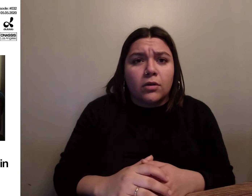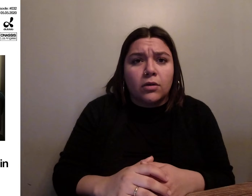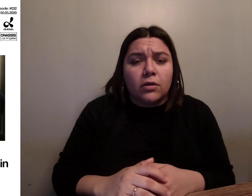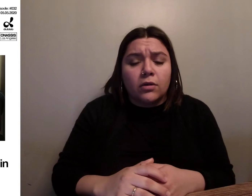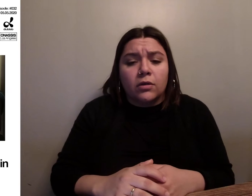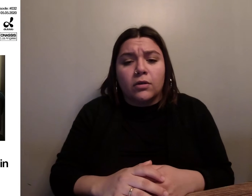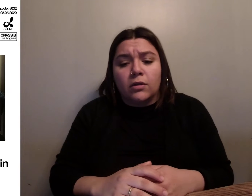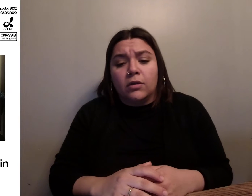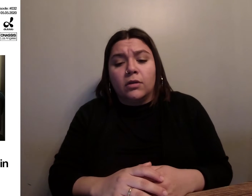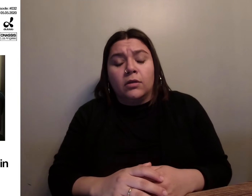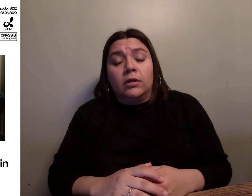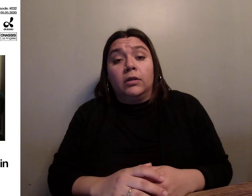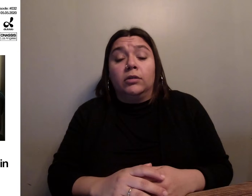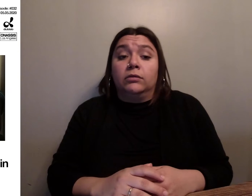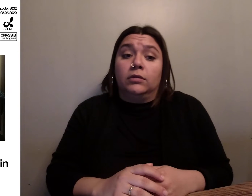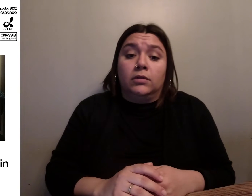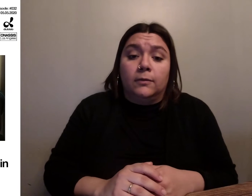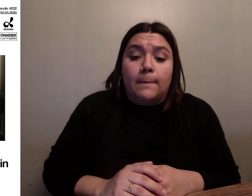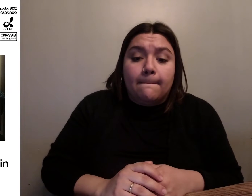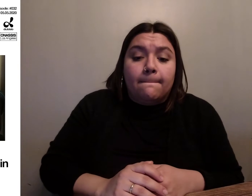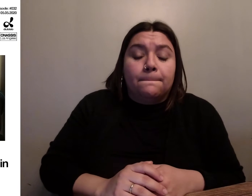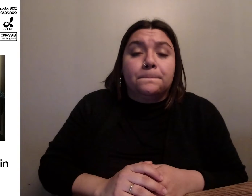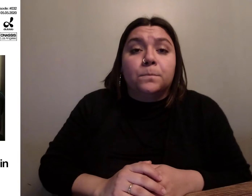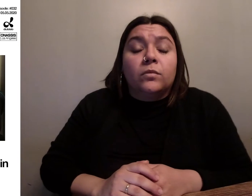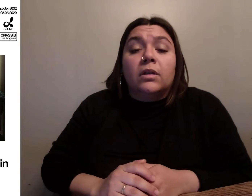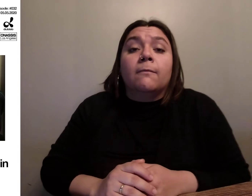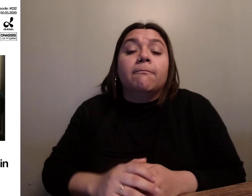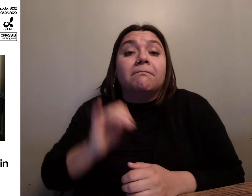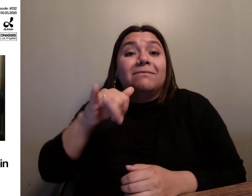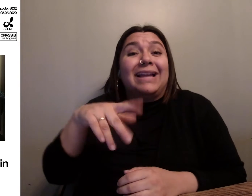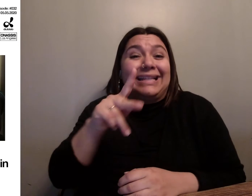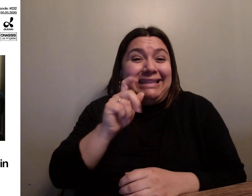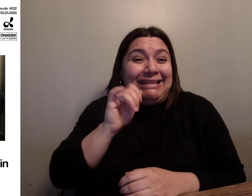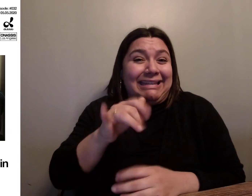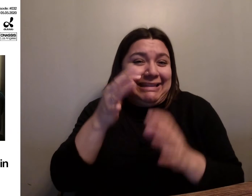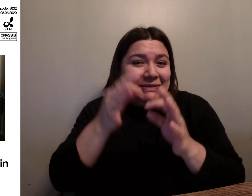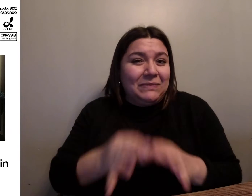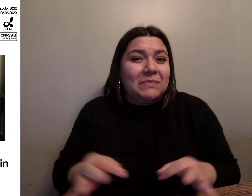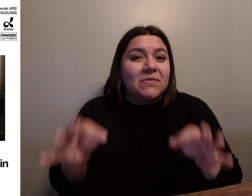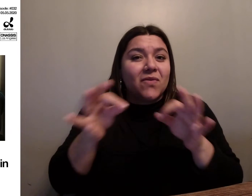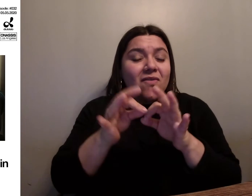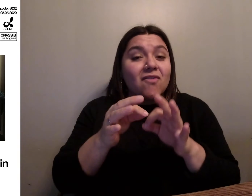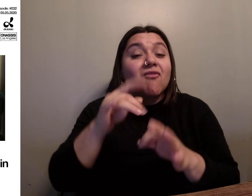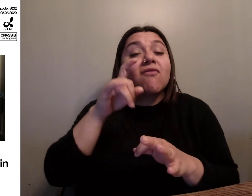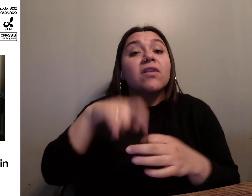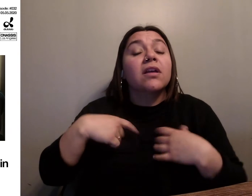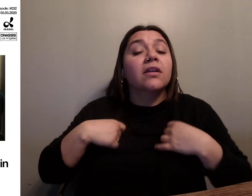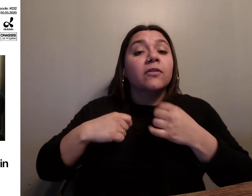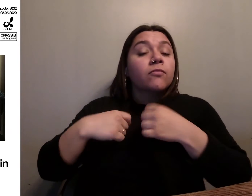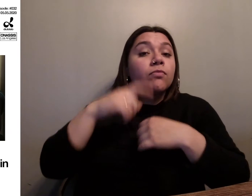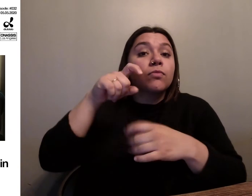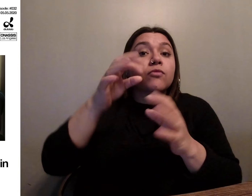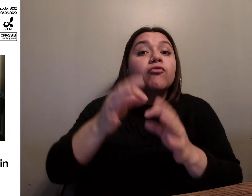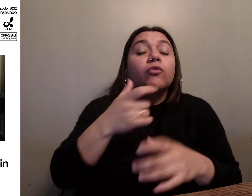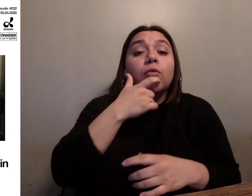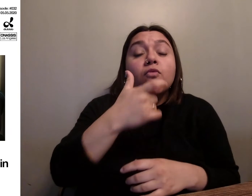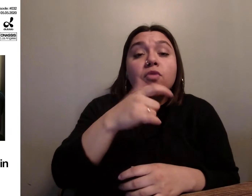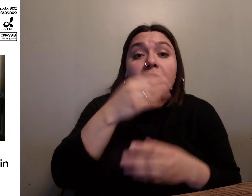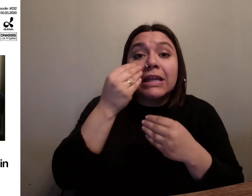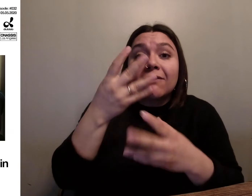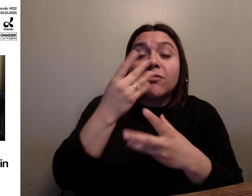the information that's coming to us through various media and groups that